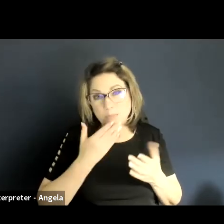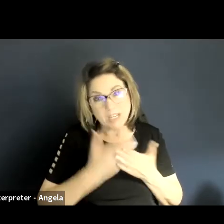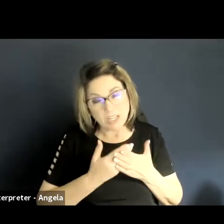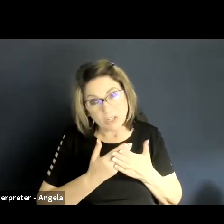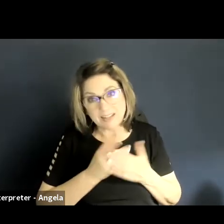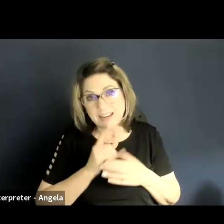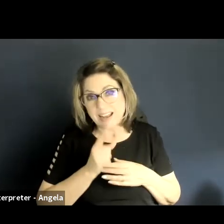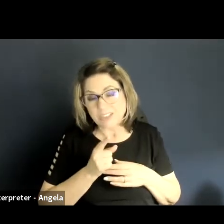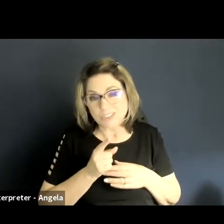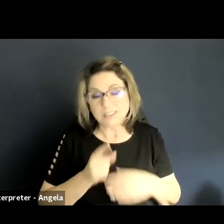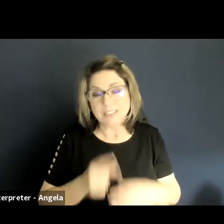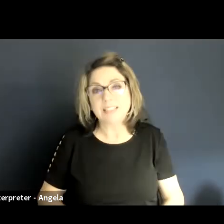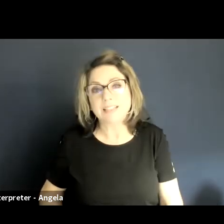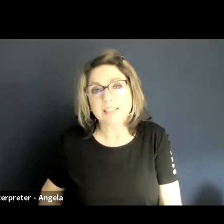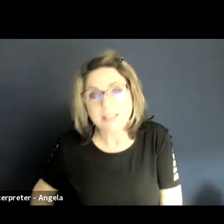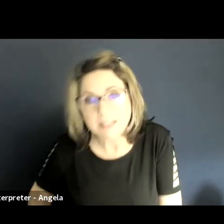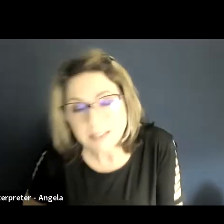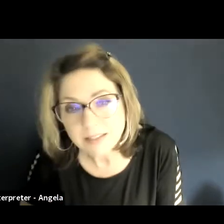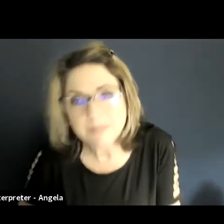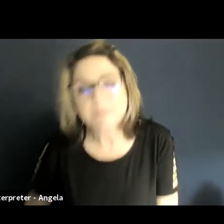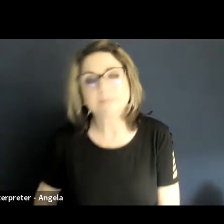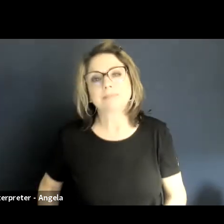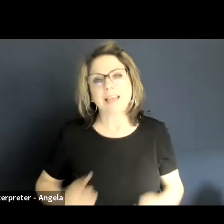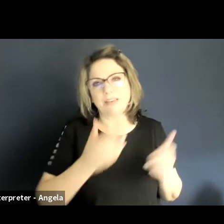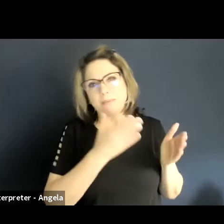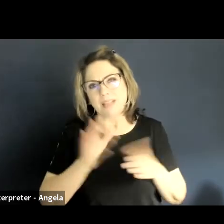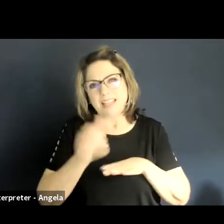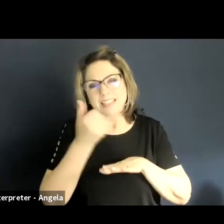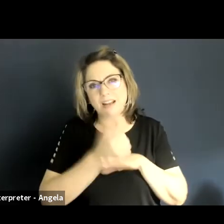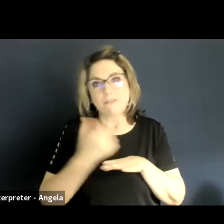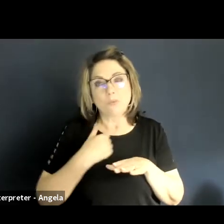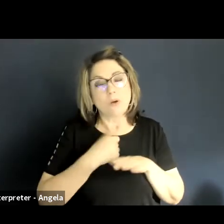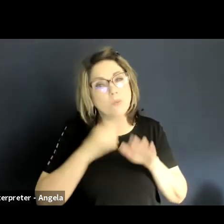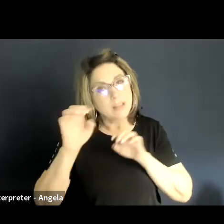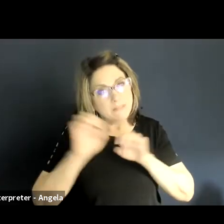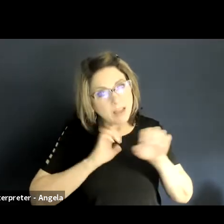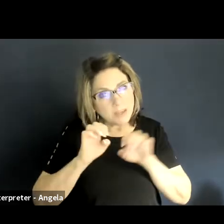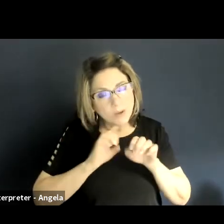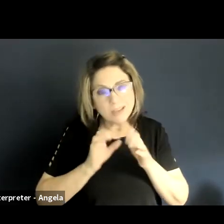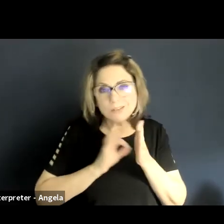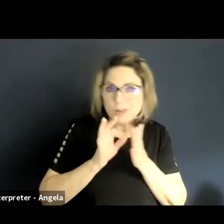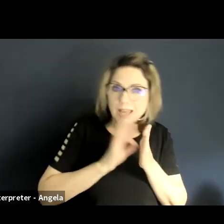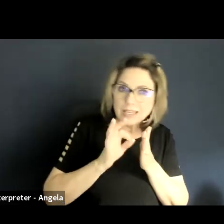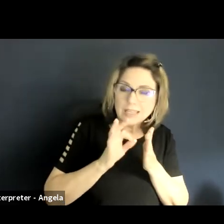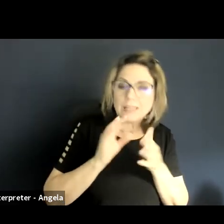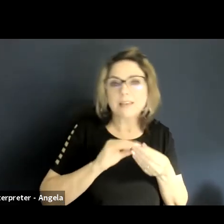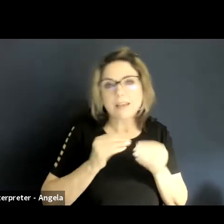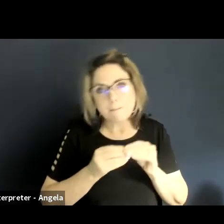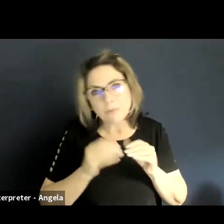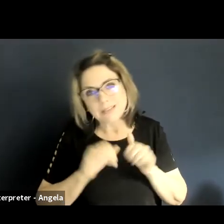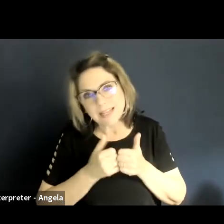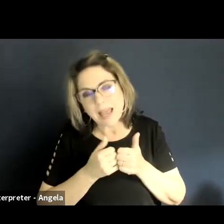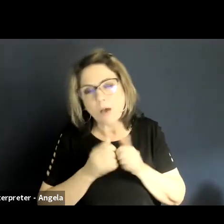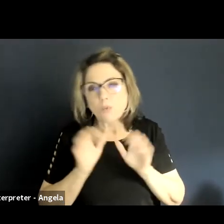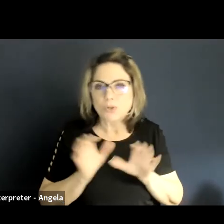actually having the plans in place for what we were going to evaluate, tracking the numbers and how we were